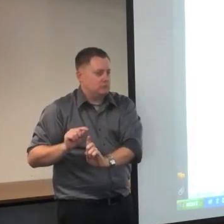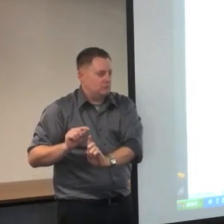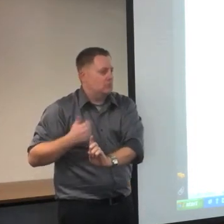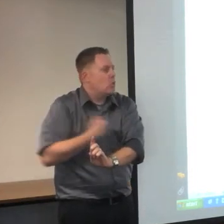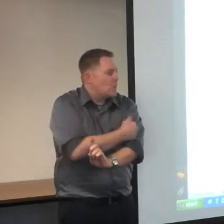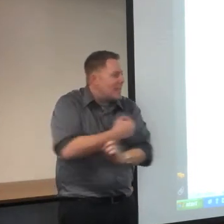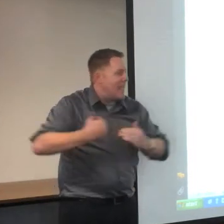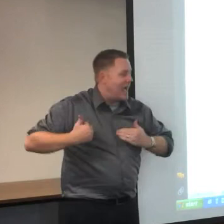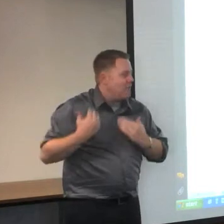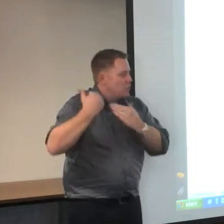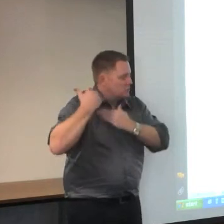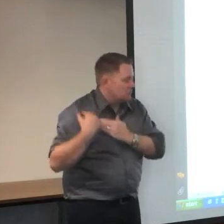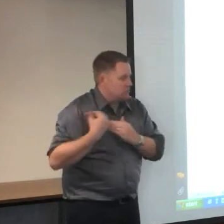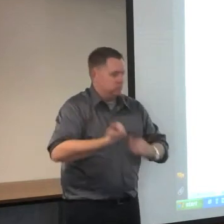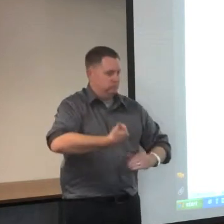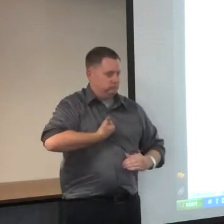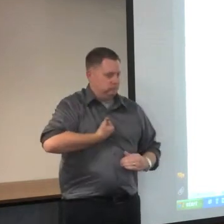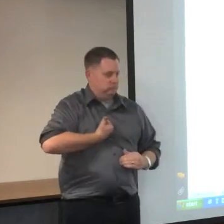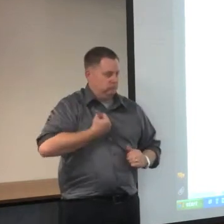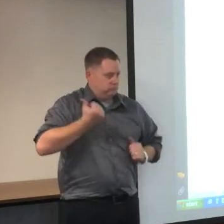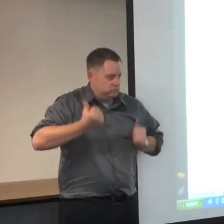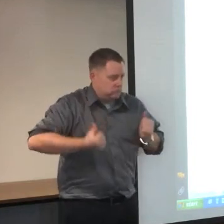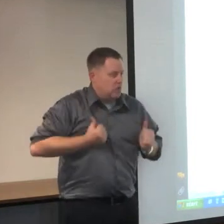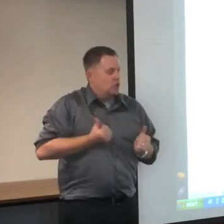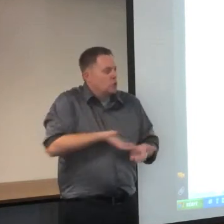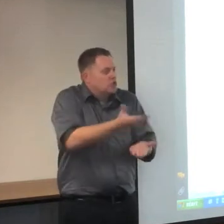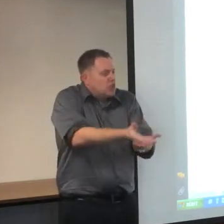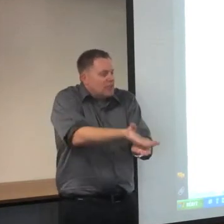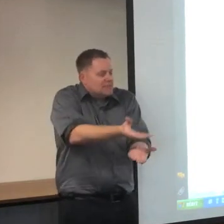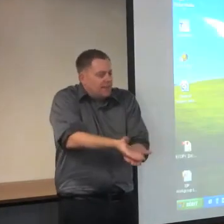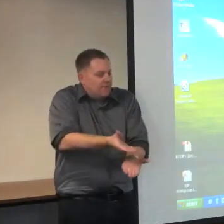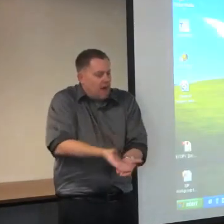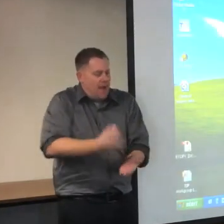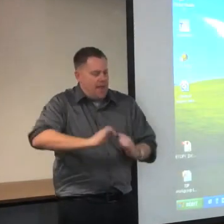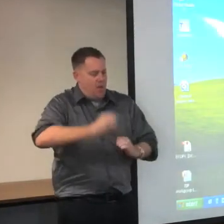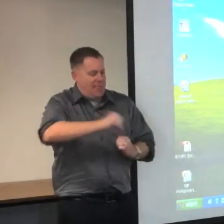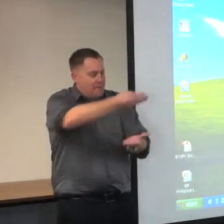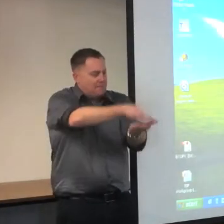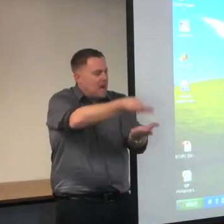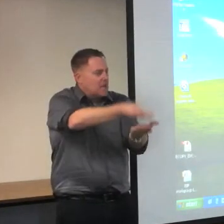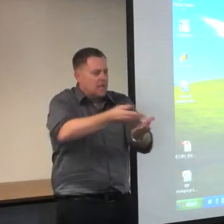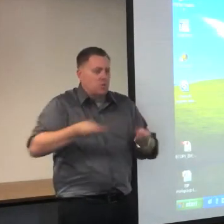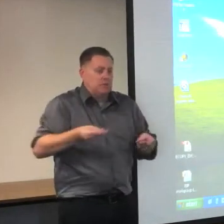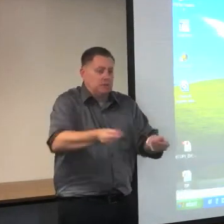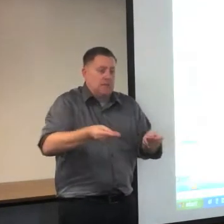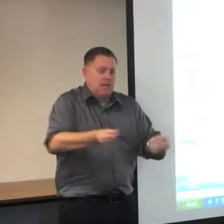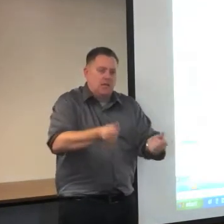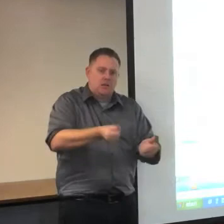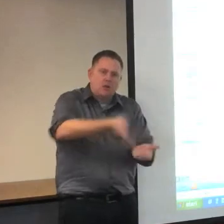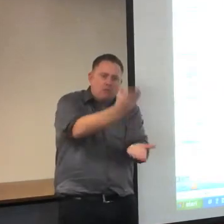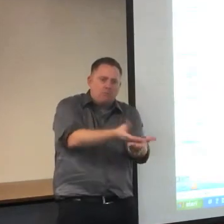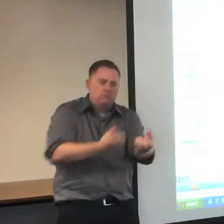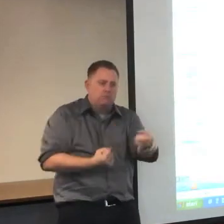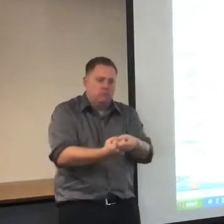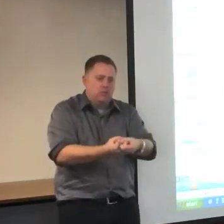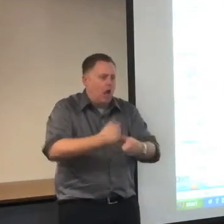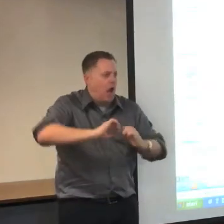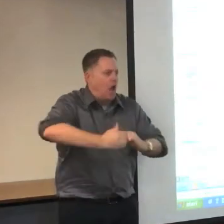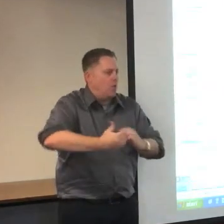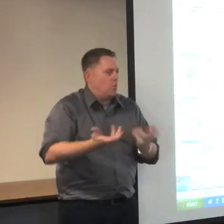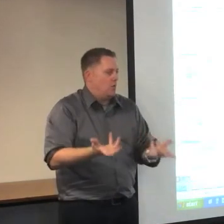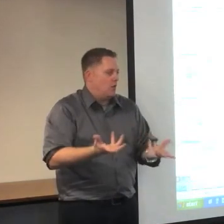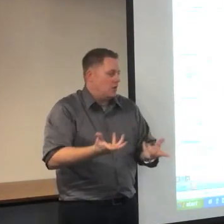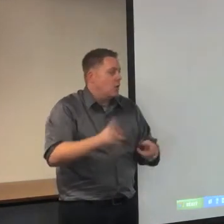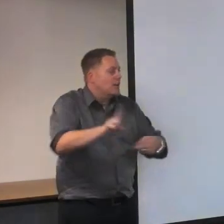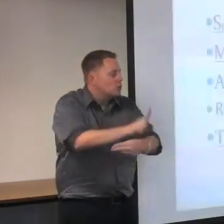we have a responsibility to justify how the money that our system is spending is being